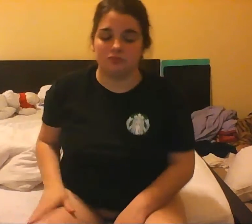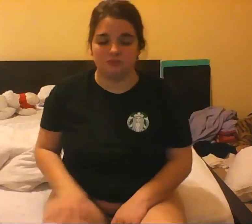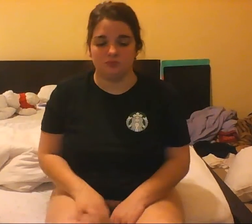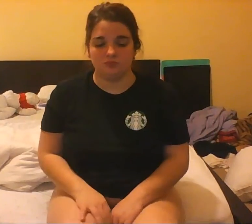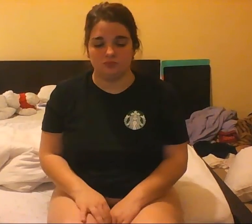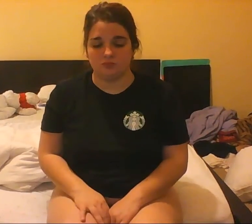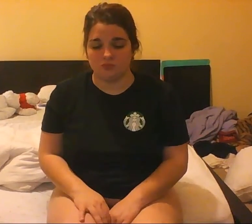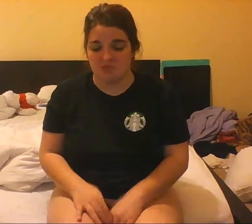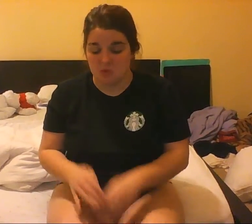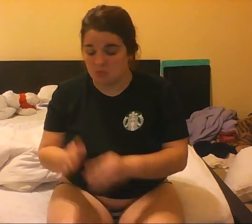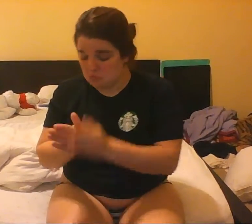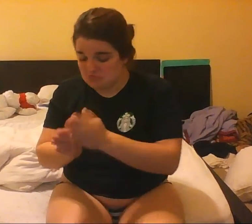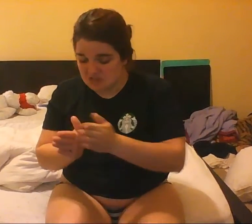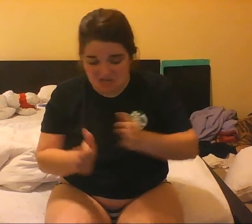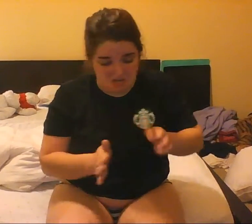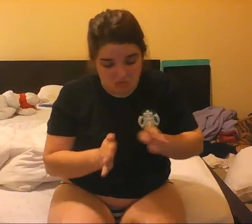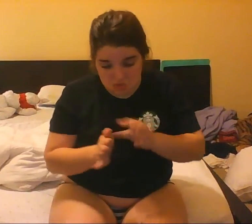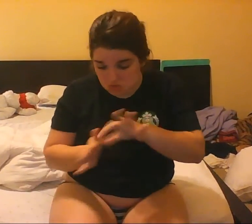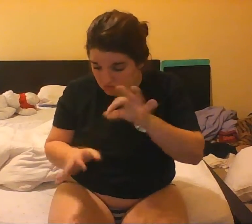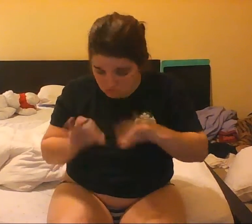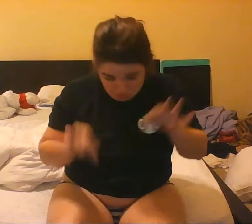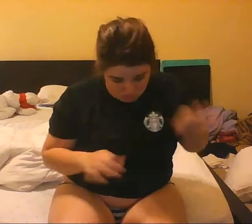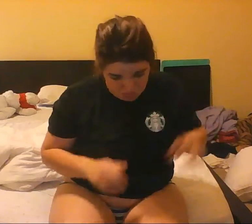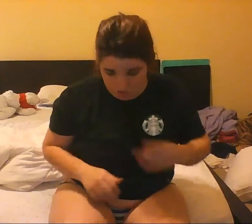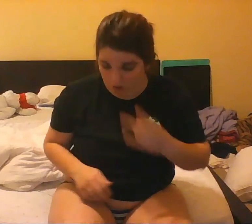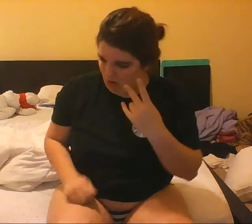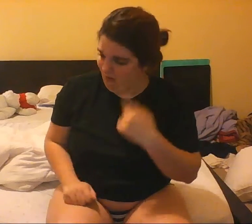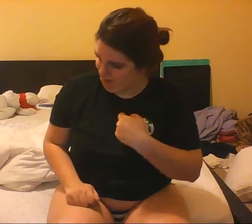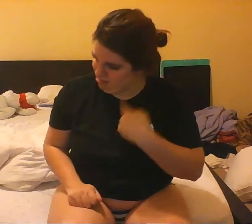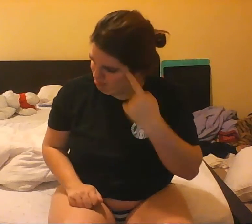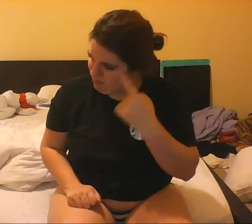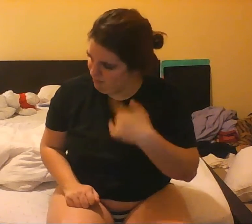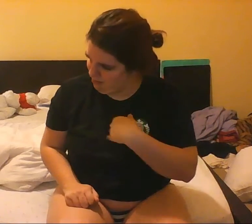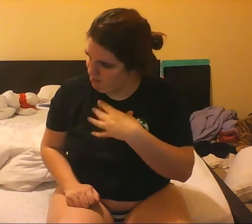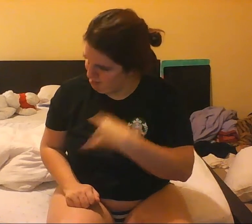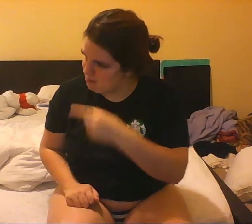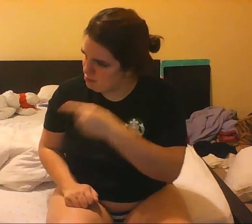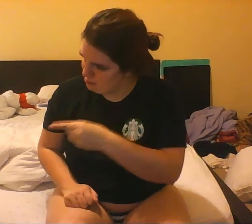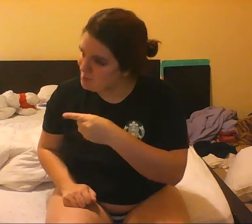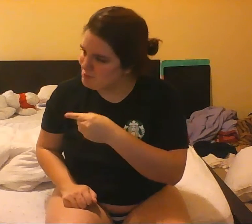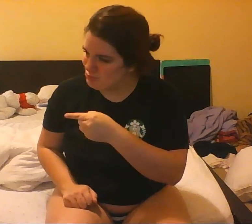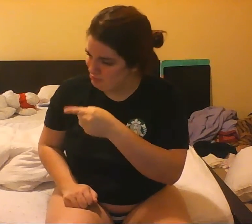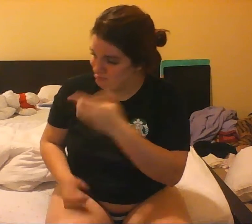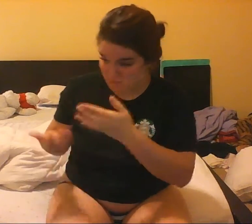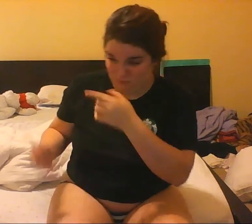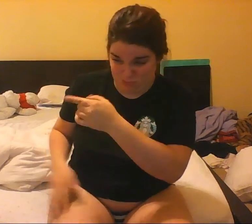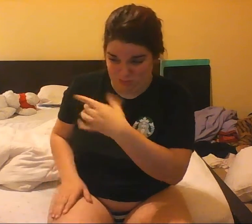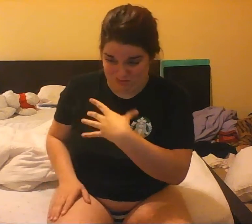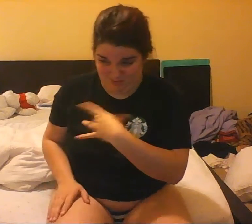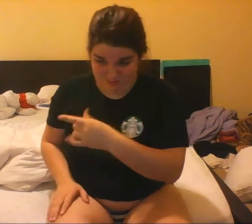her files, and he decides, I really think I like this girl, and, you know, I bet she'd like me too. I think we'd fit. And he wakes